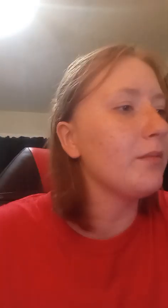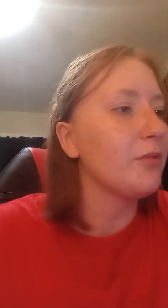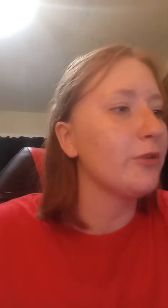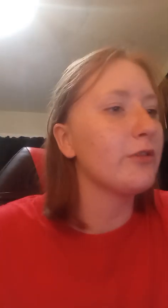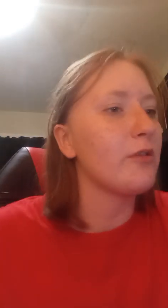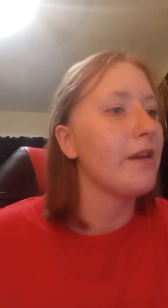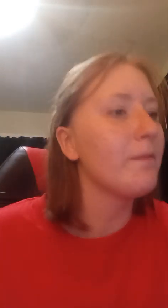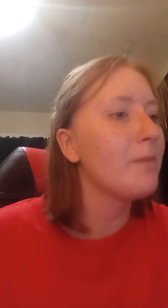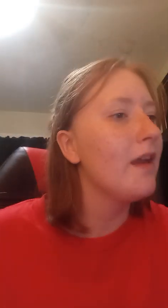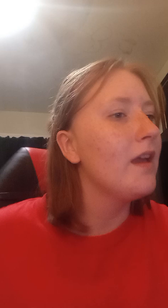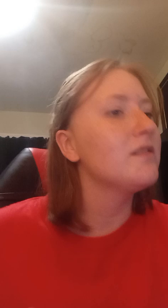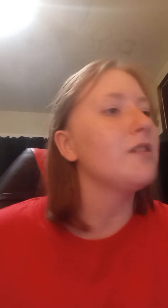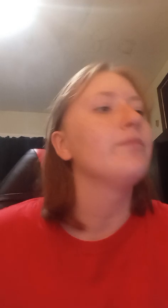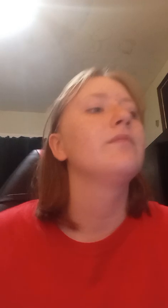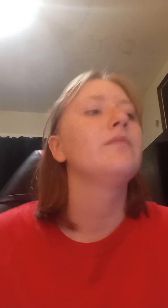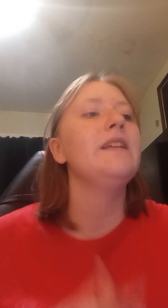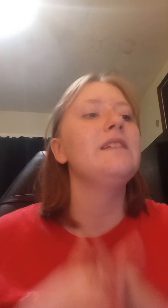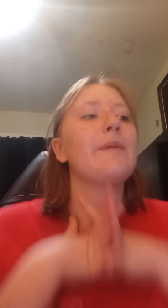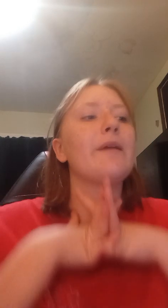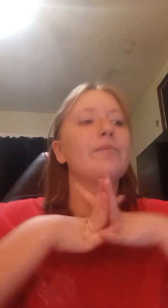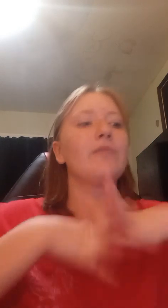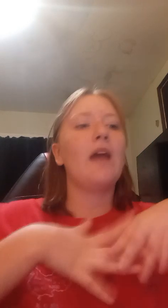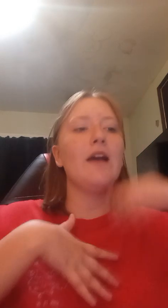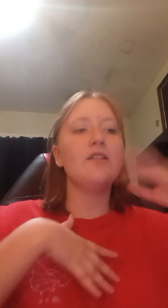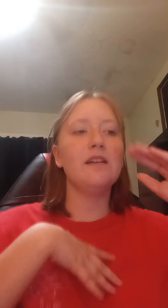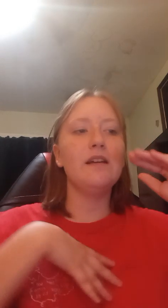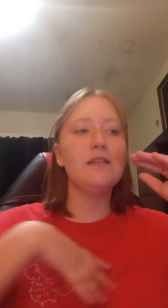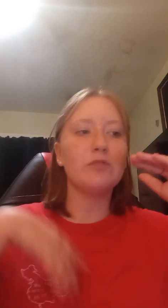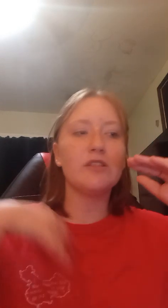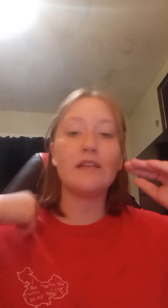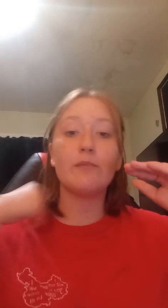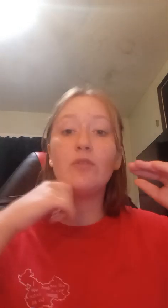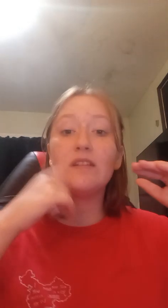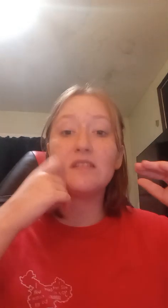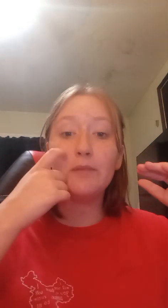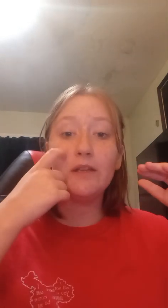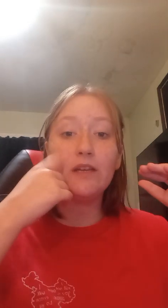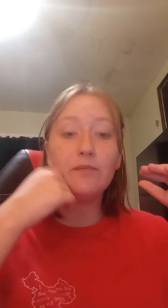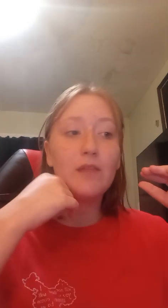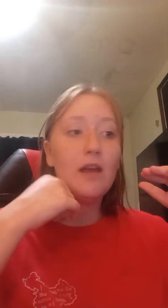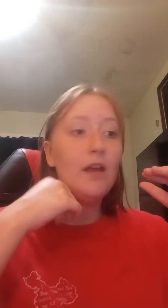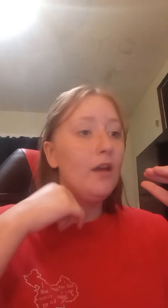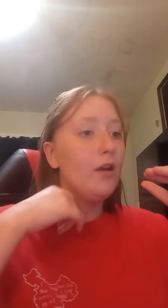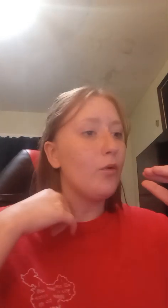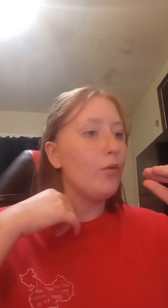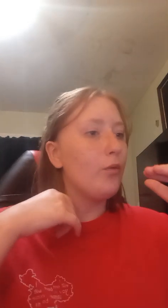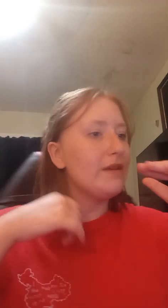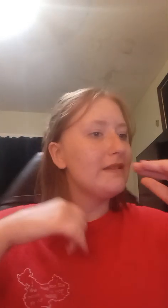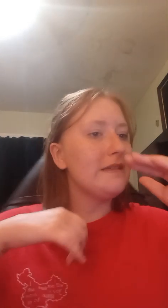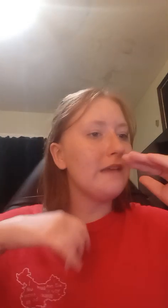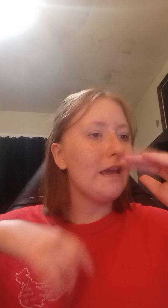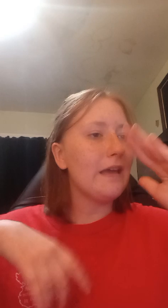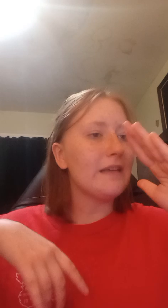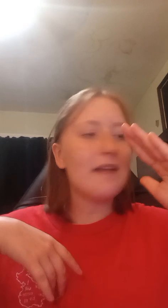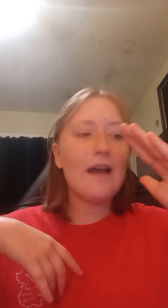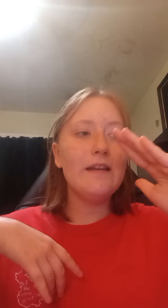sorry. So, let's think about it. Higher signs, we see mood instability, we see anxiety,